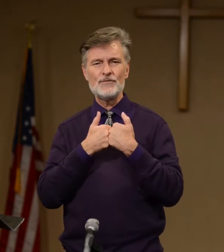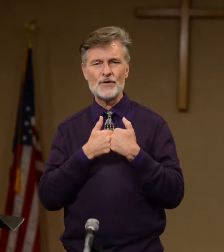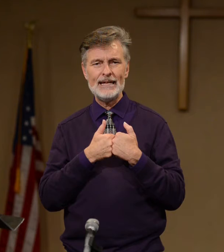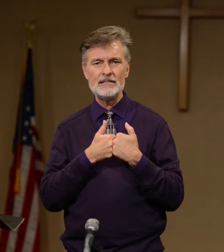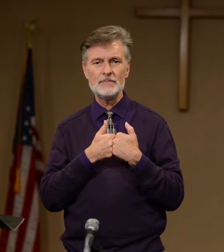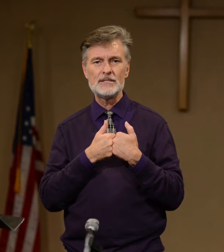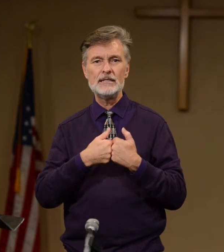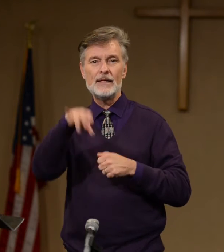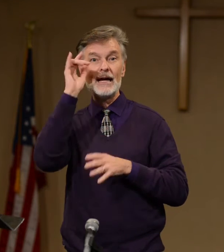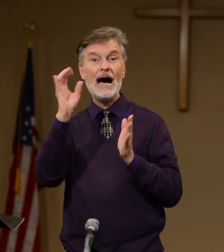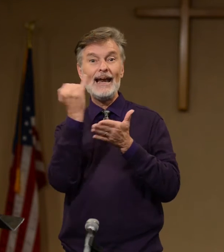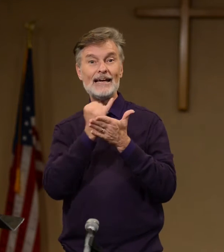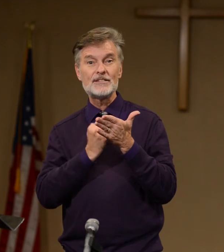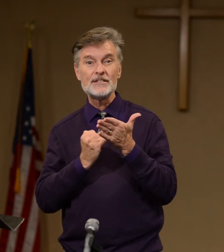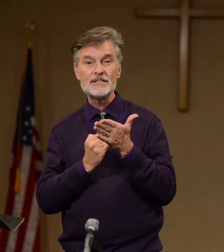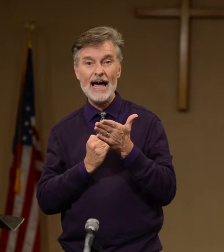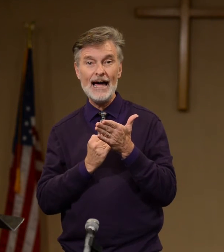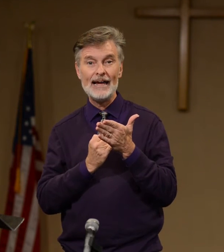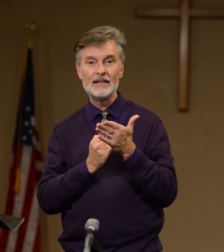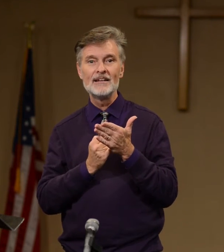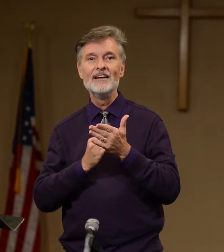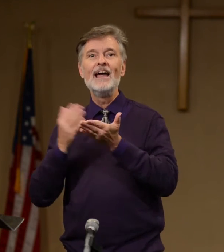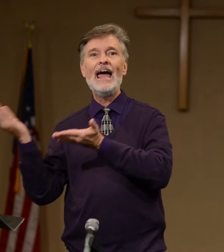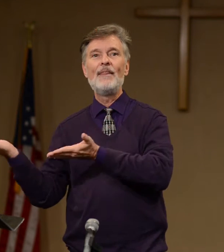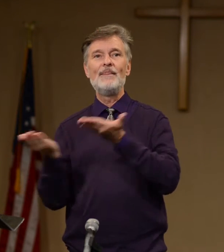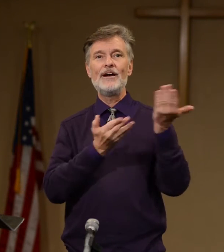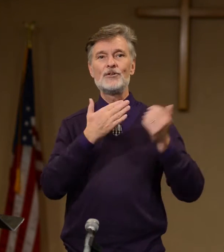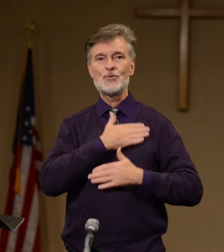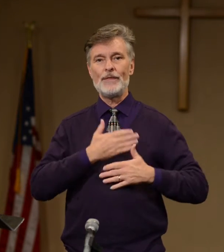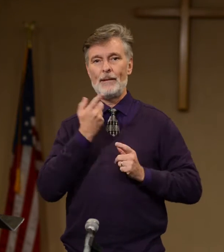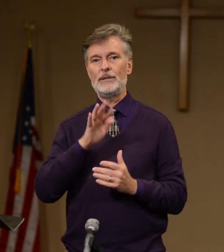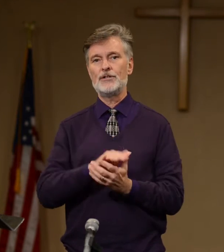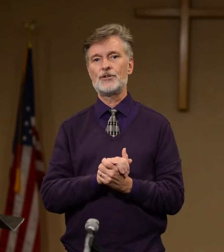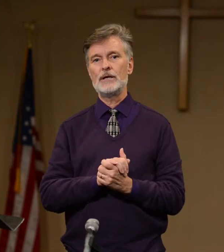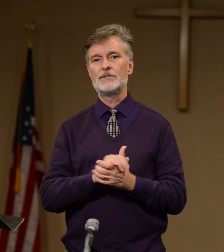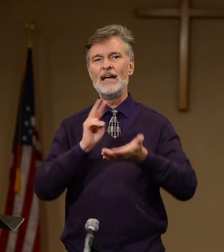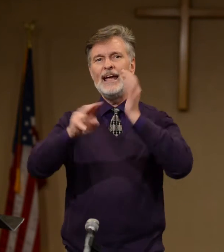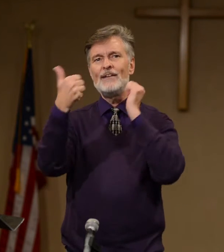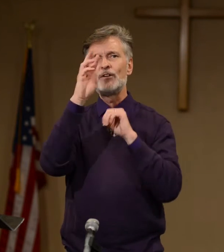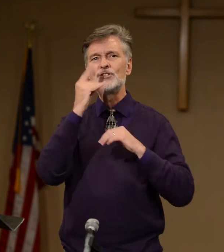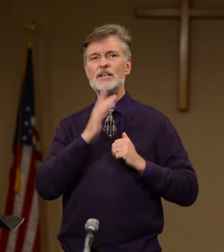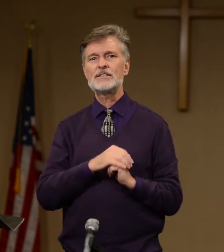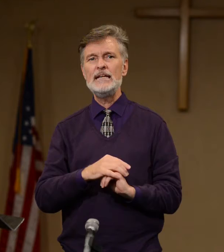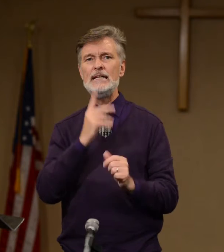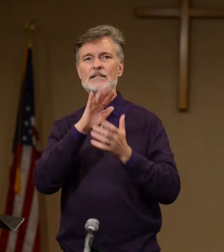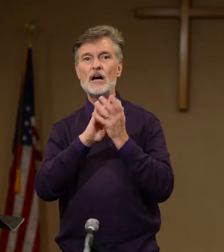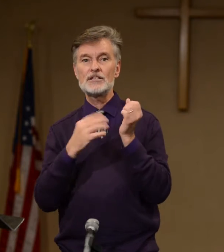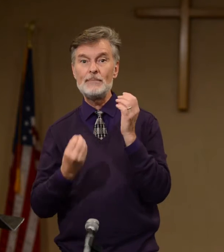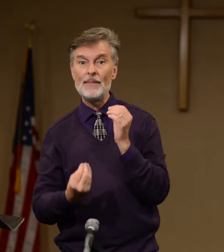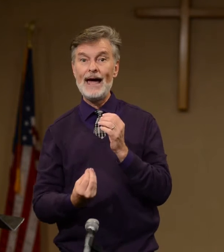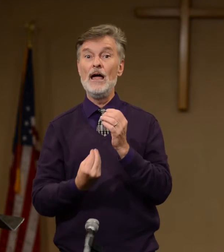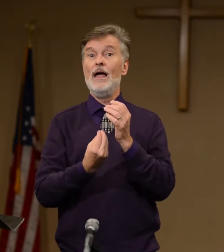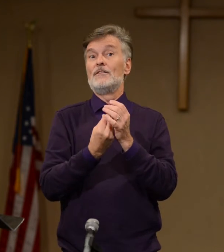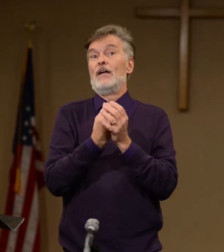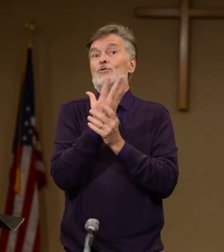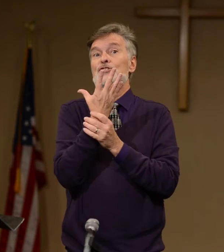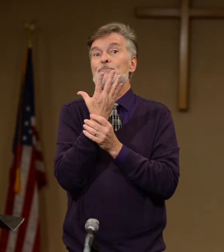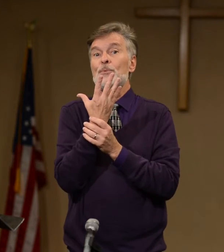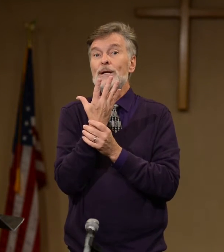for intimacy that God has designed. And there's where that pleasure is. In verse 16, he talks about that those